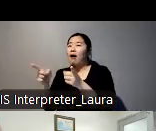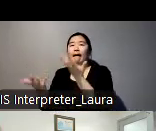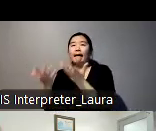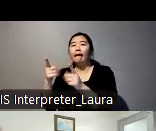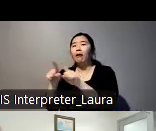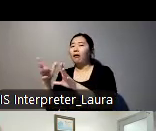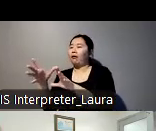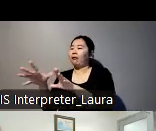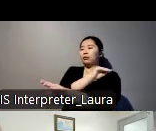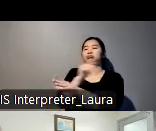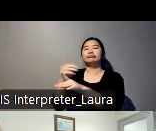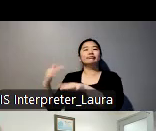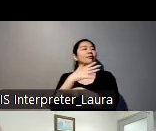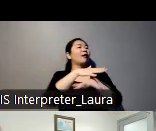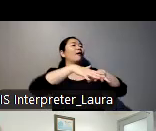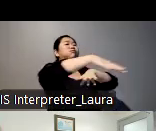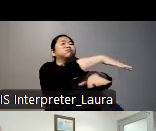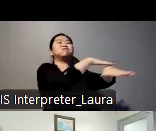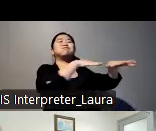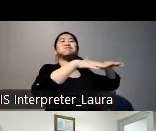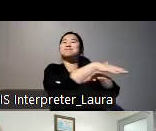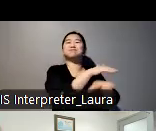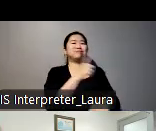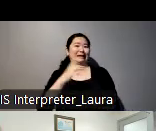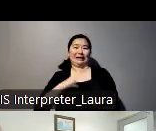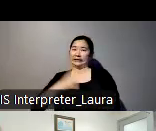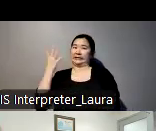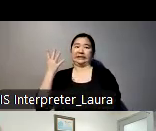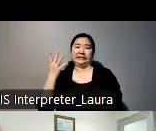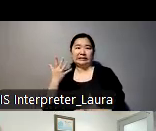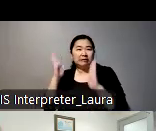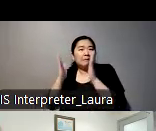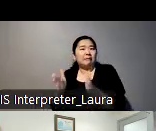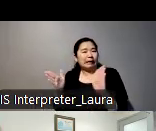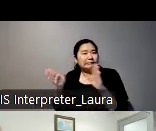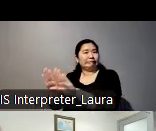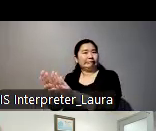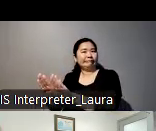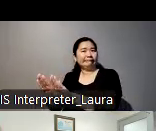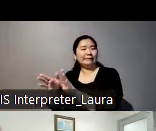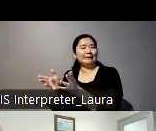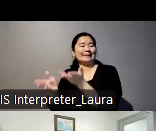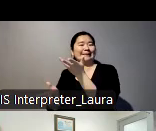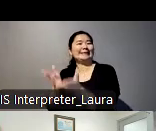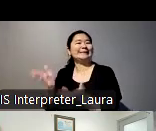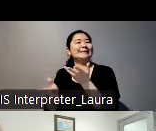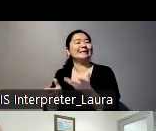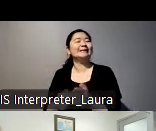by COVID-19 who had been stayed in the same psychiatric hospital for 20